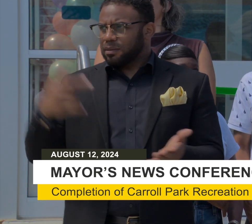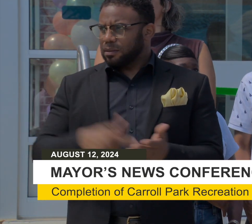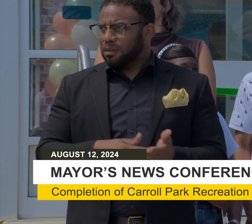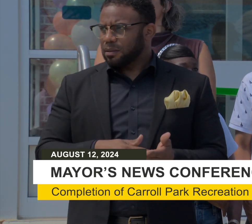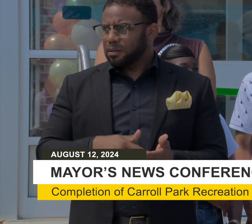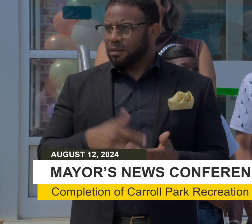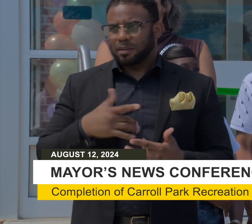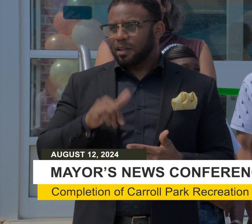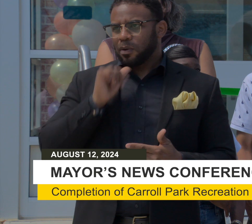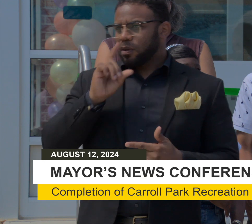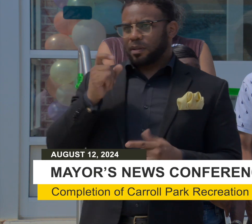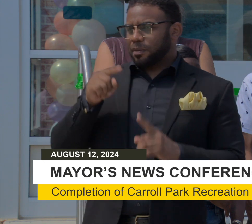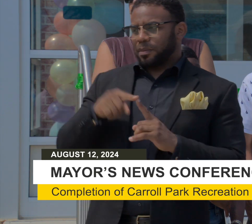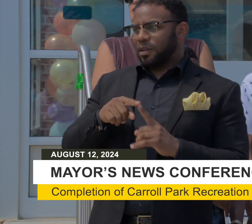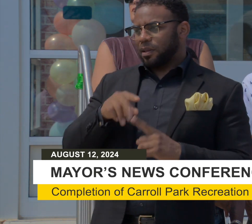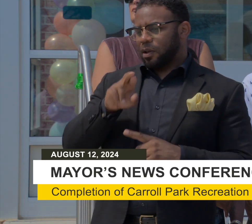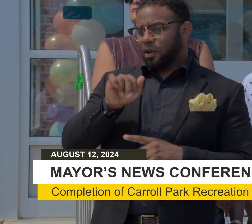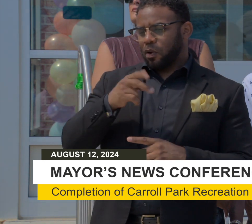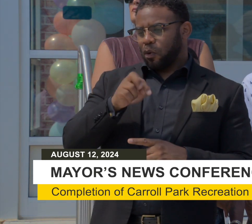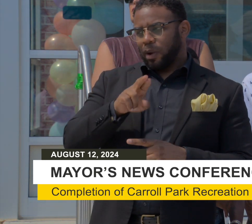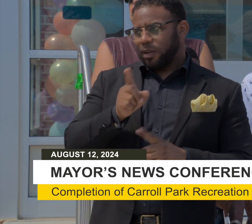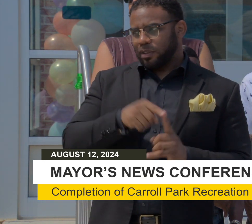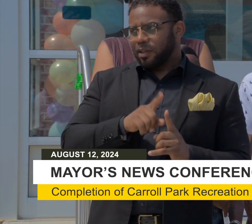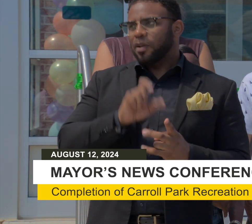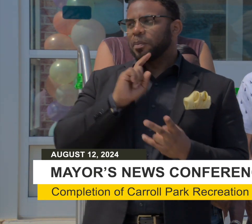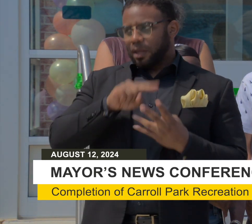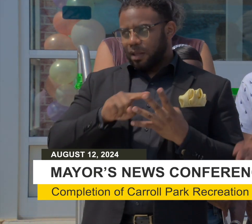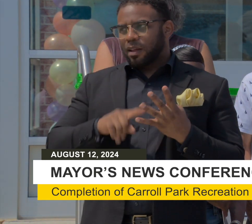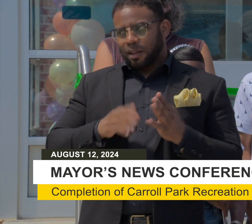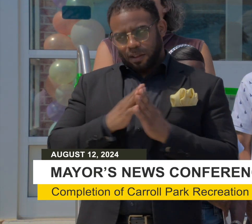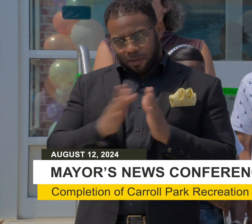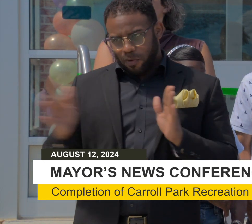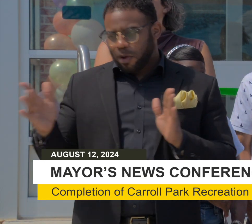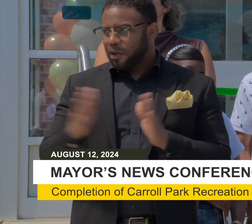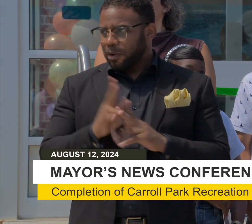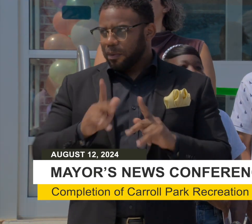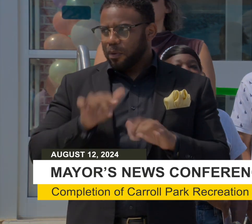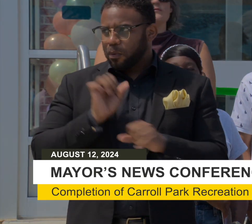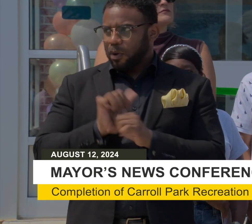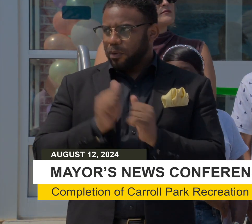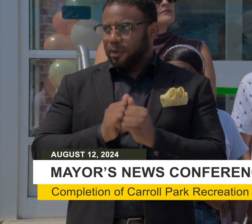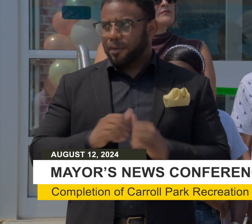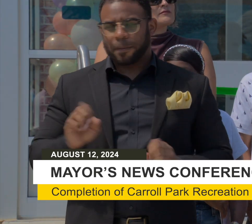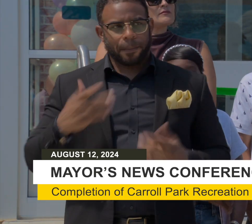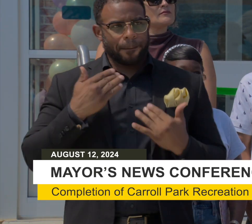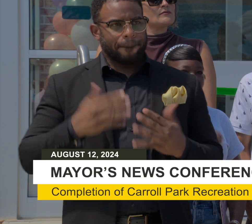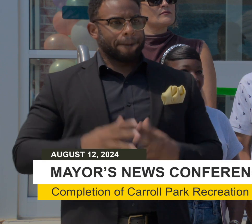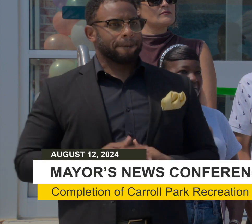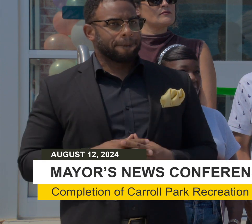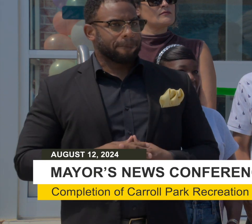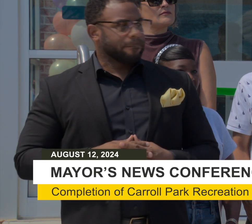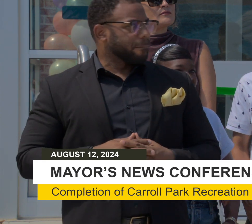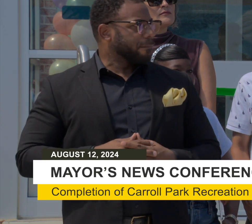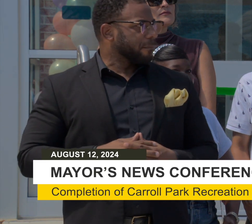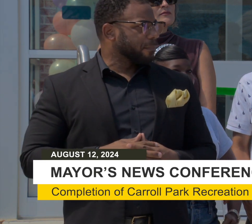Yep, it won't just be the ranger. It'll be a wide array of folks that we work with. Thank you.